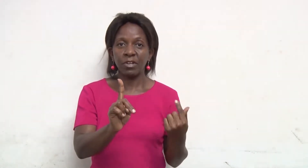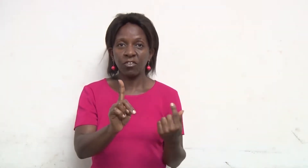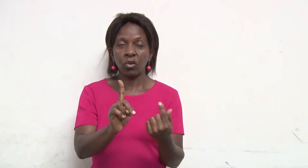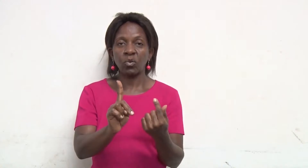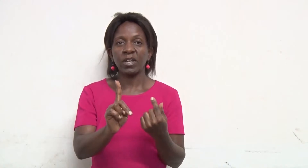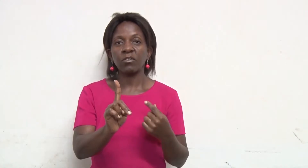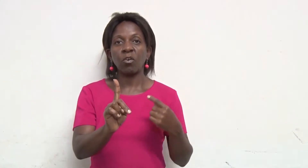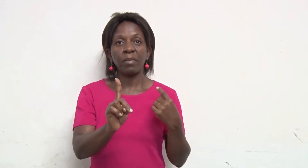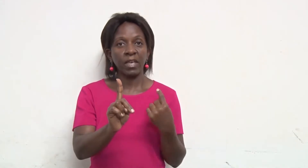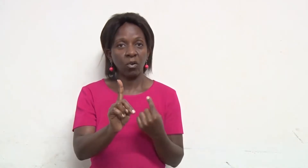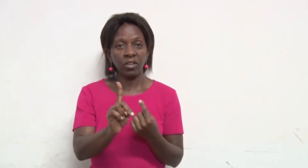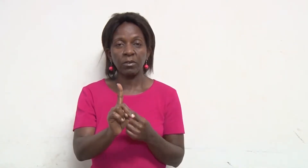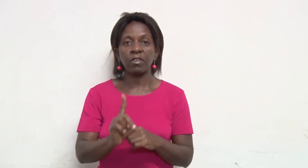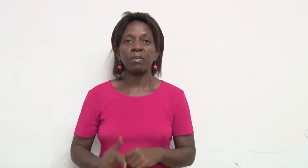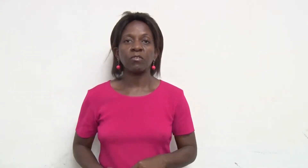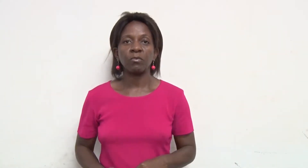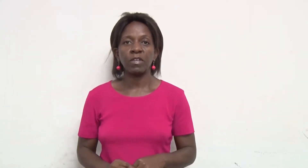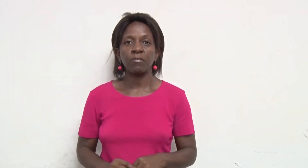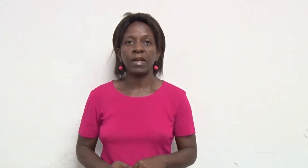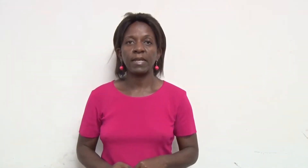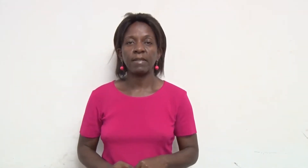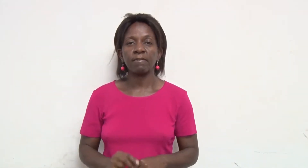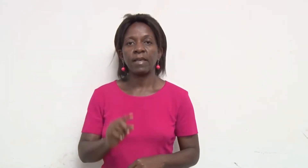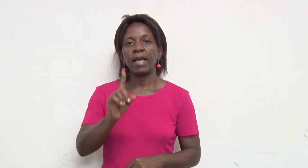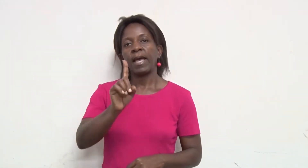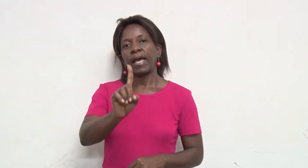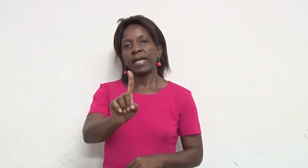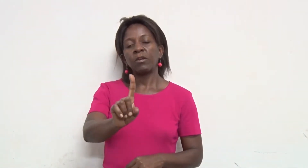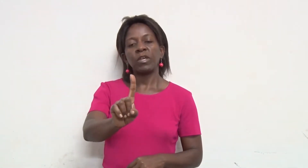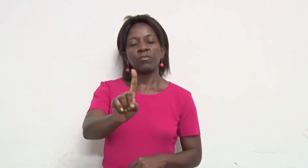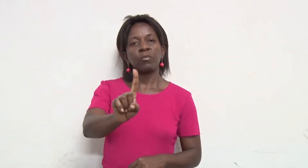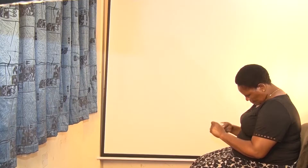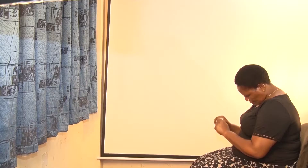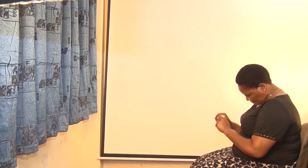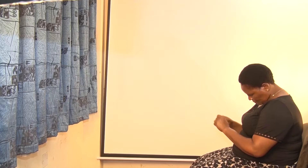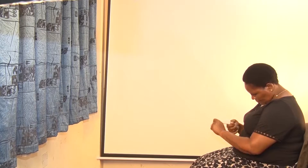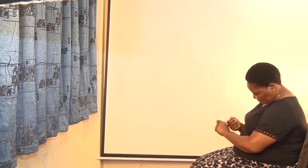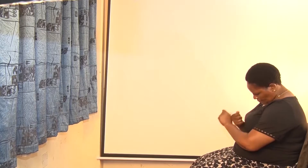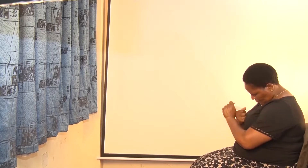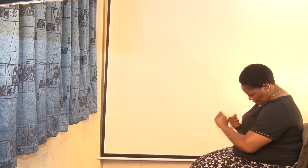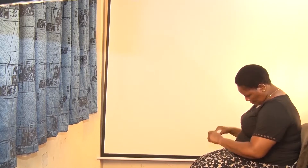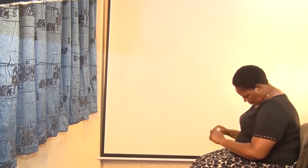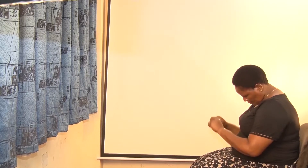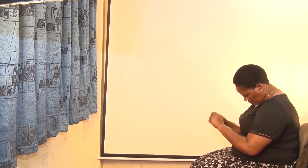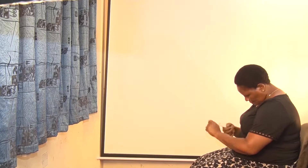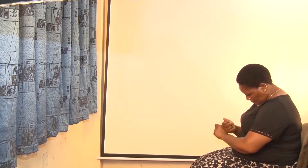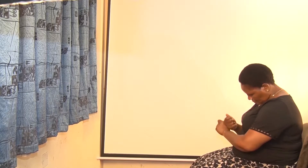establishing contact or making contact with a person with deaf blindness, again, we're assuming this is the person. They're either seated